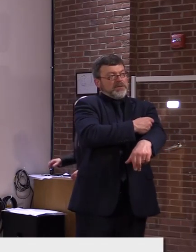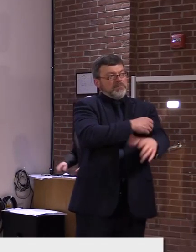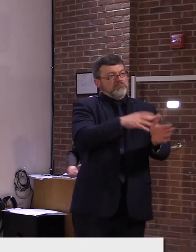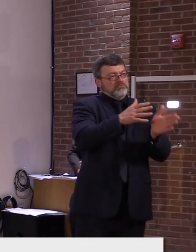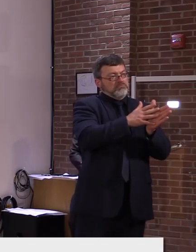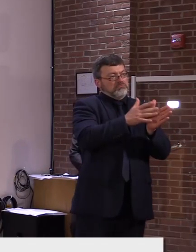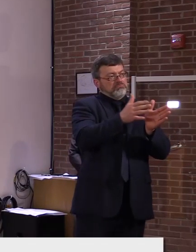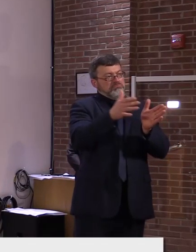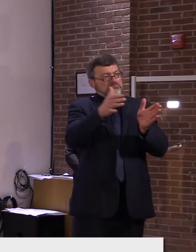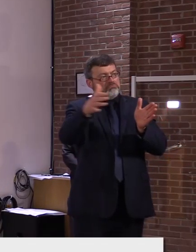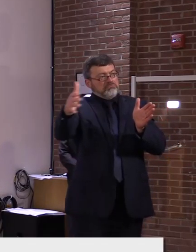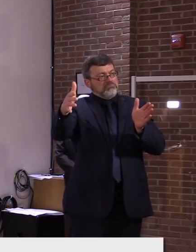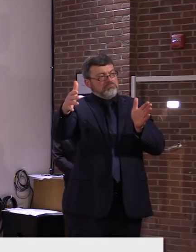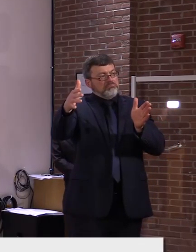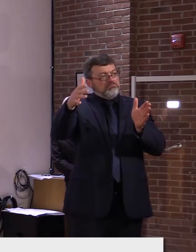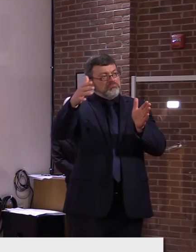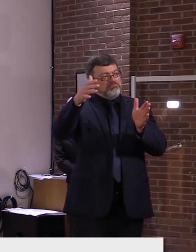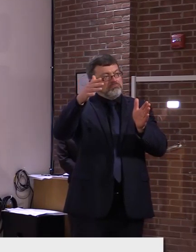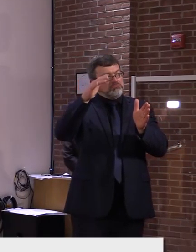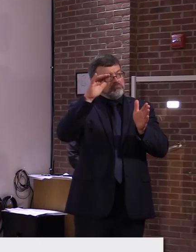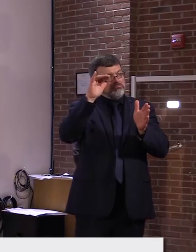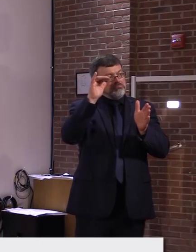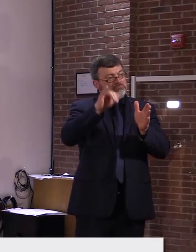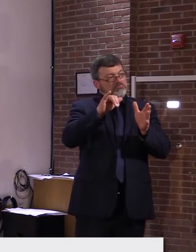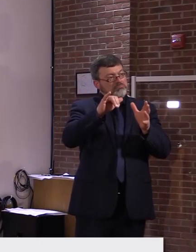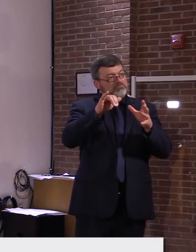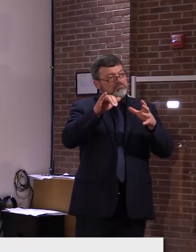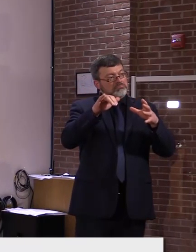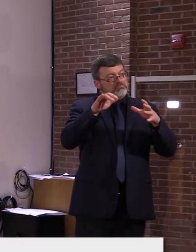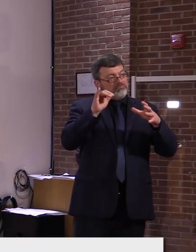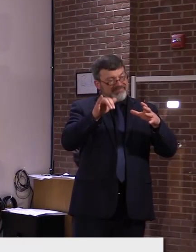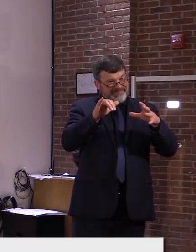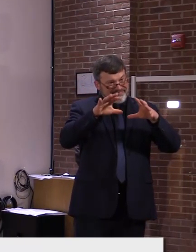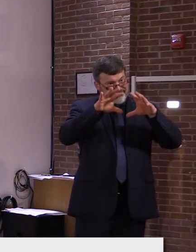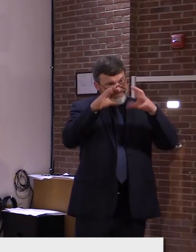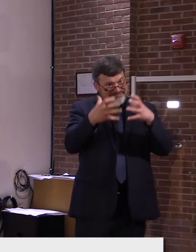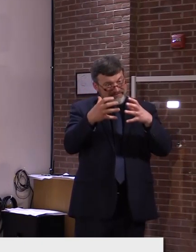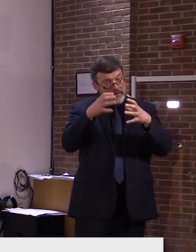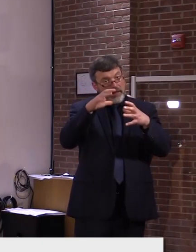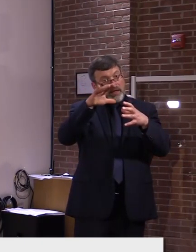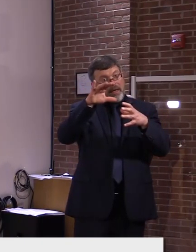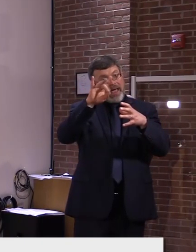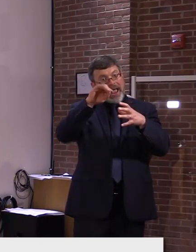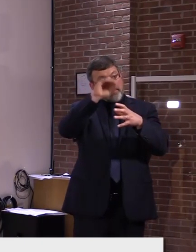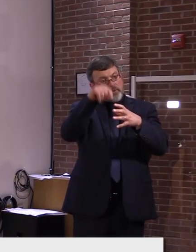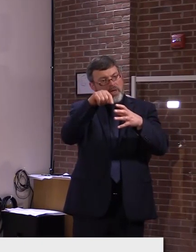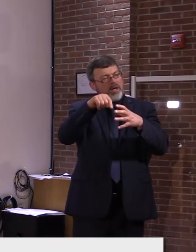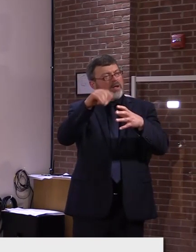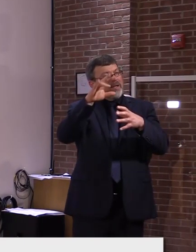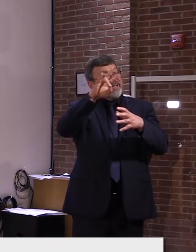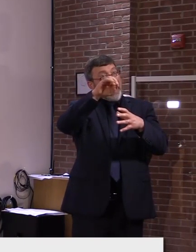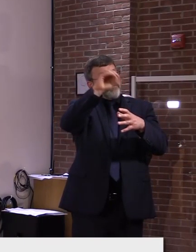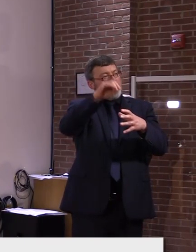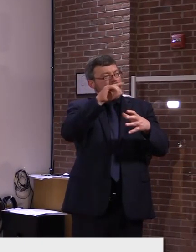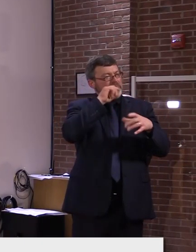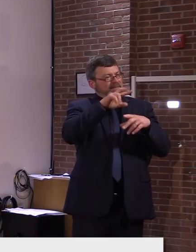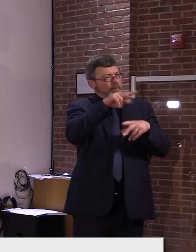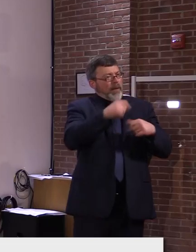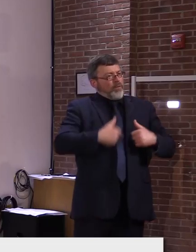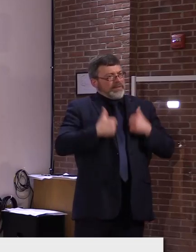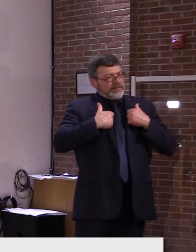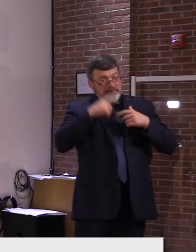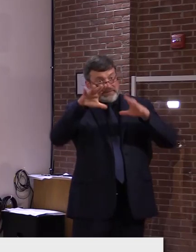right. Yeah, yes. Okay. That's about right. Both estimates of herd immunity, which seem to vary a lot,